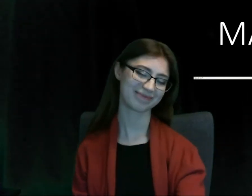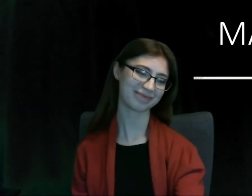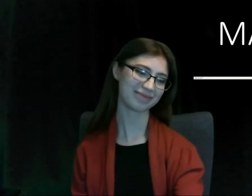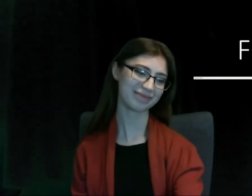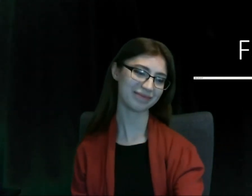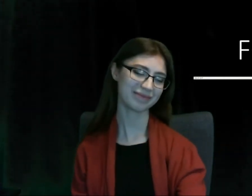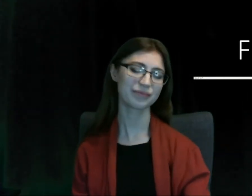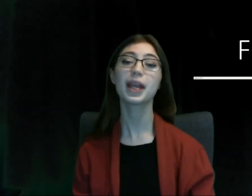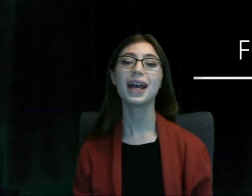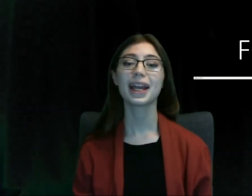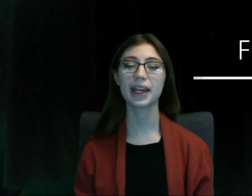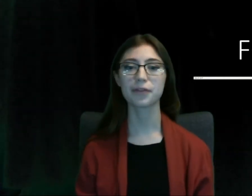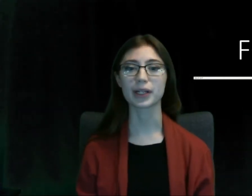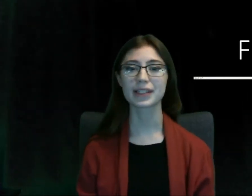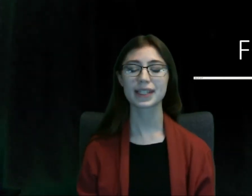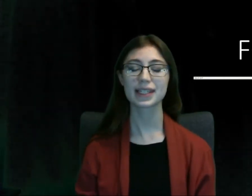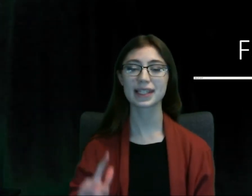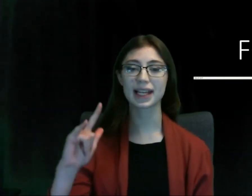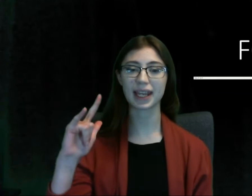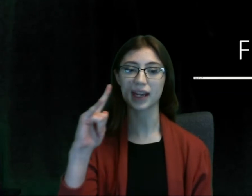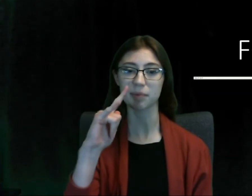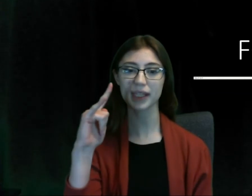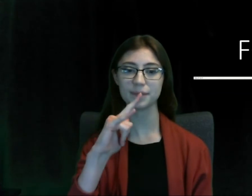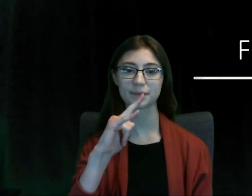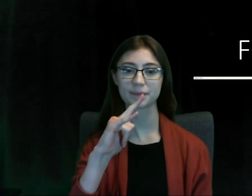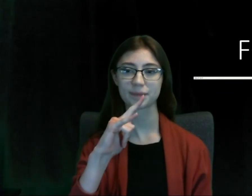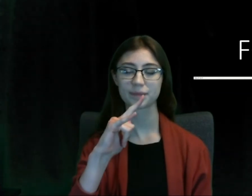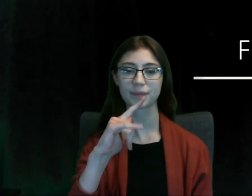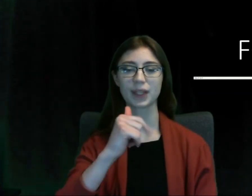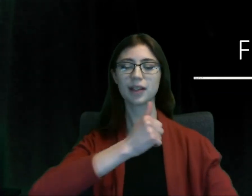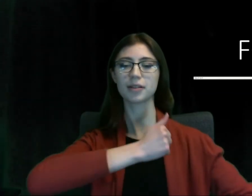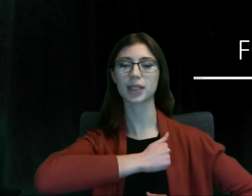go. Air Force. Sign airplane, military.